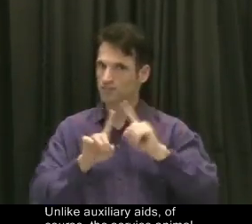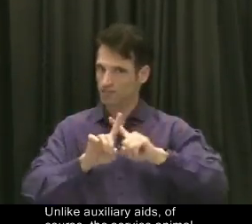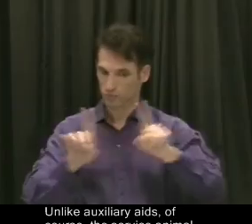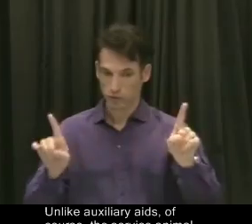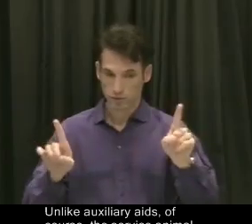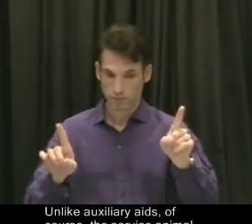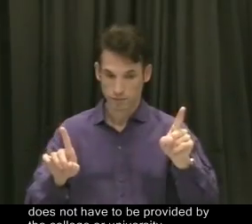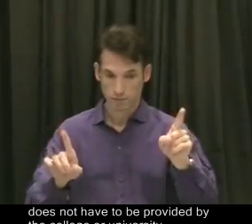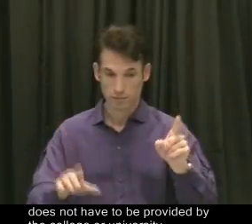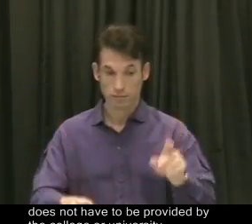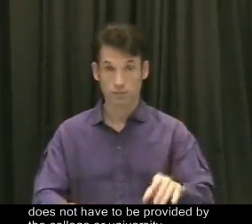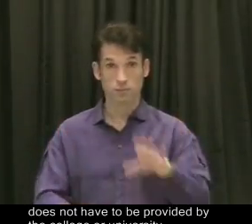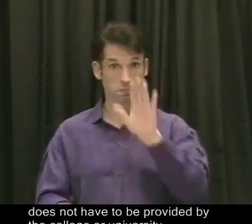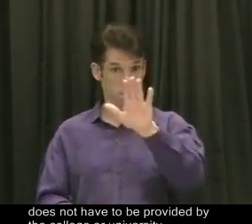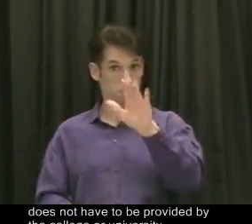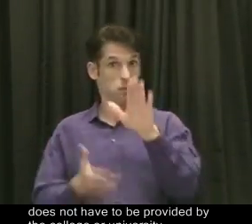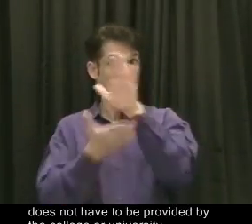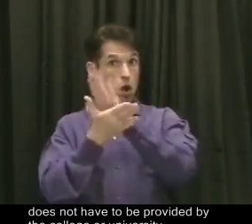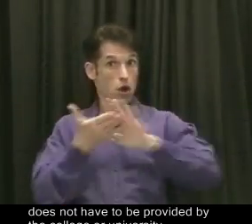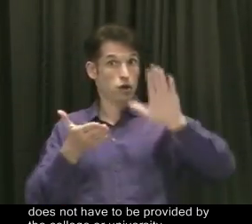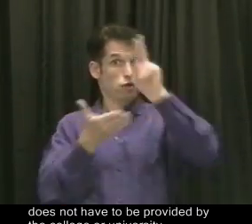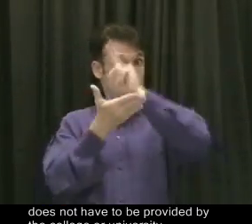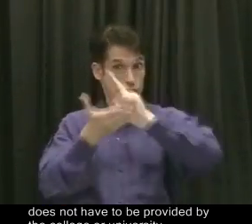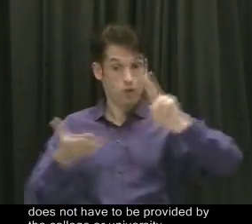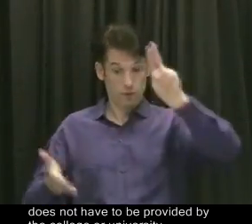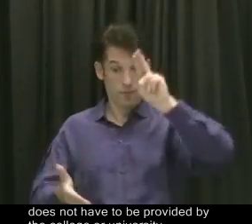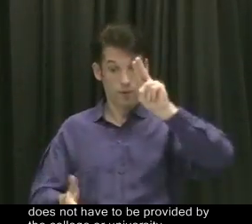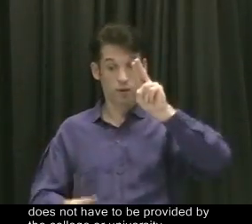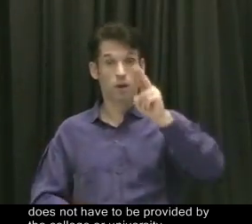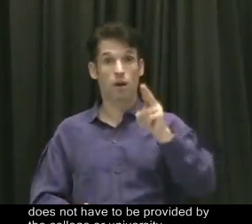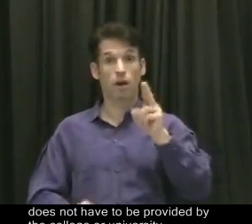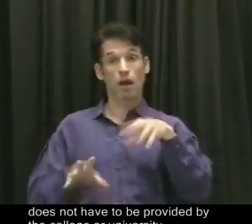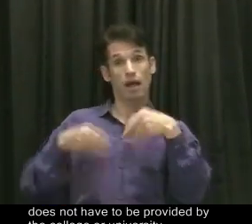does not have to be provided by the college or university.